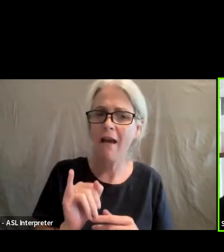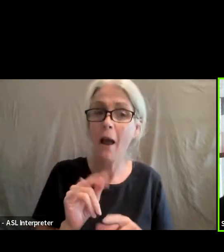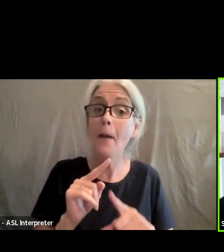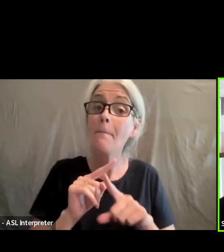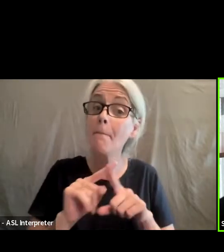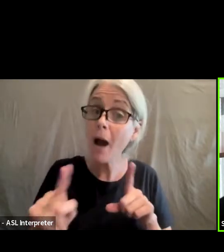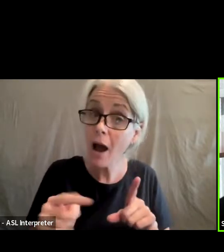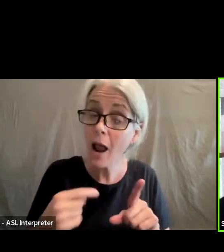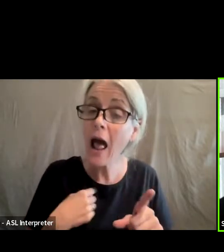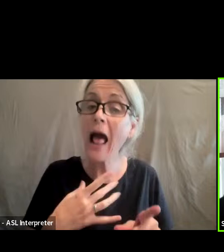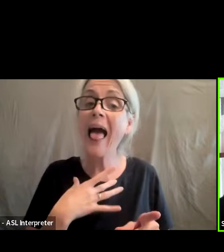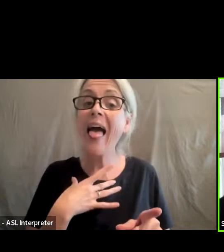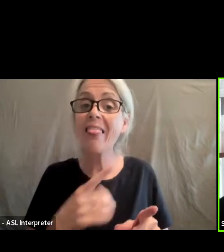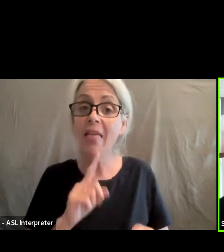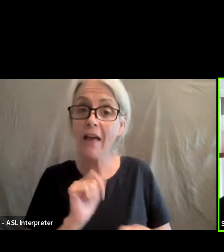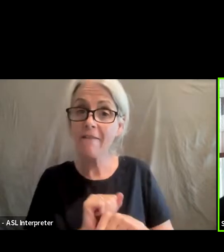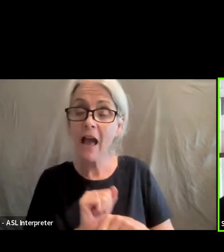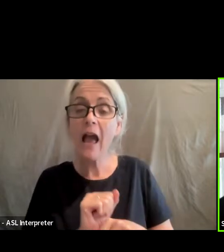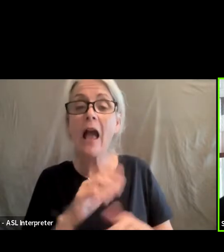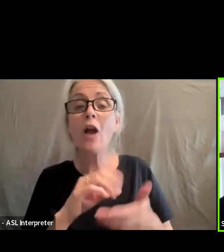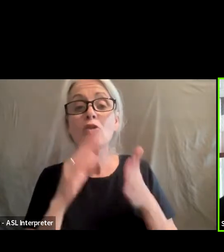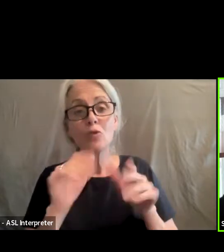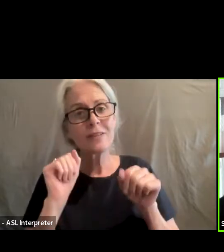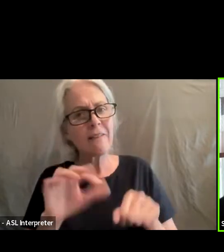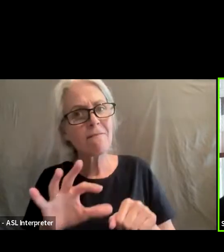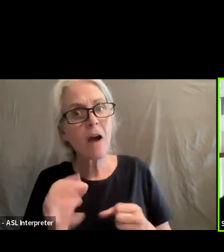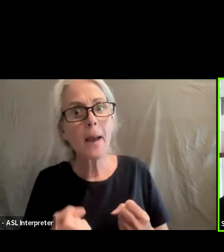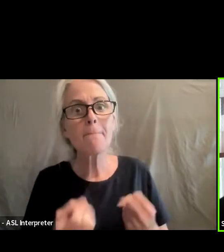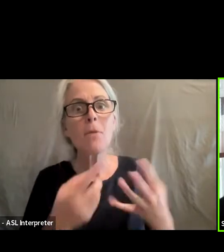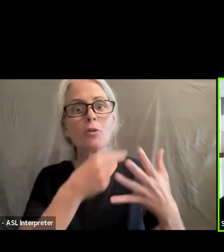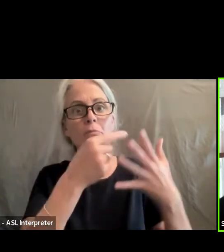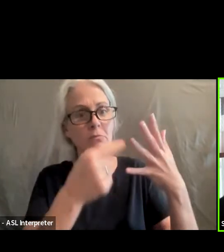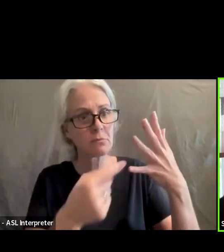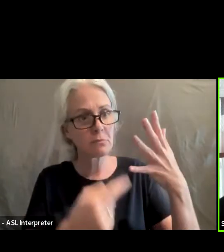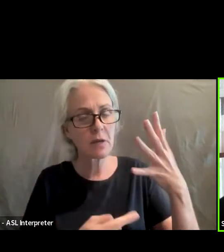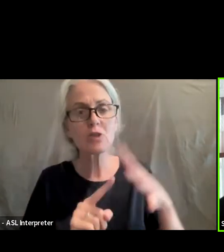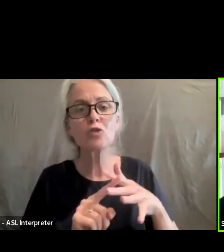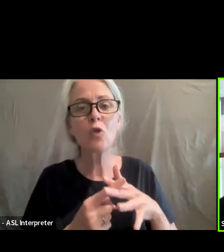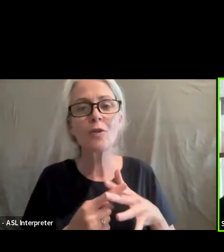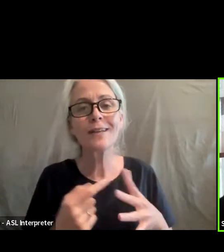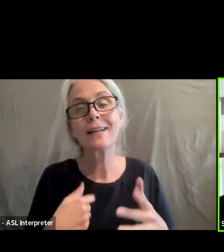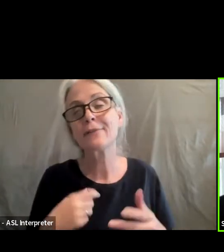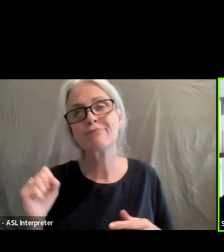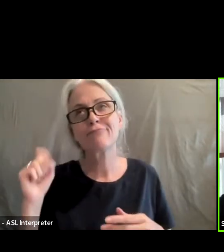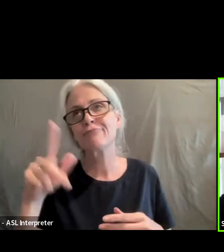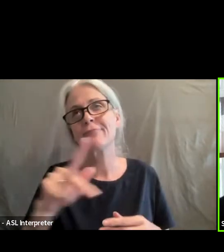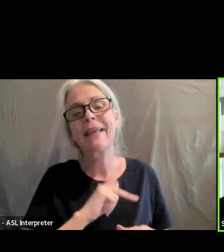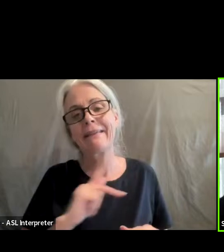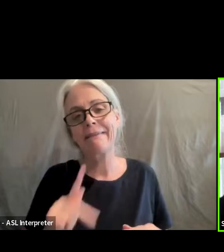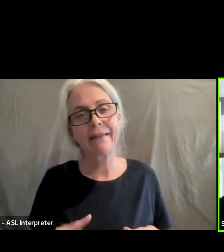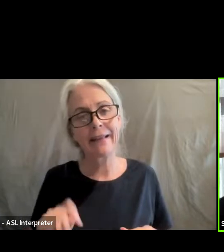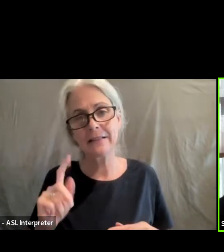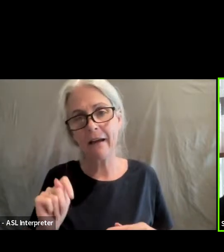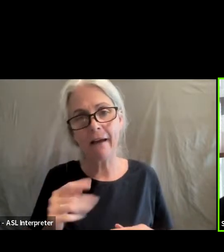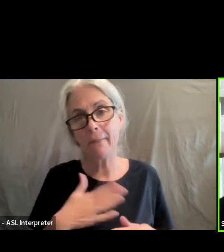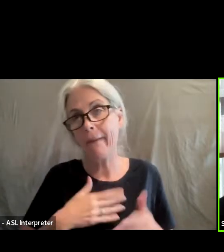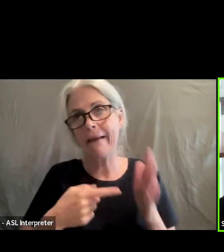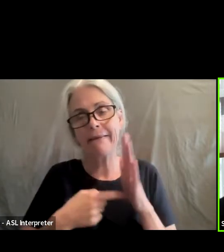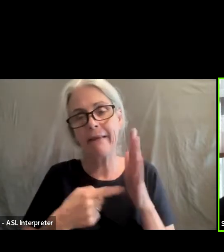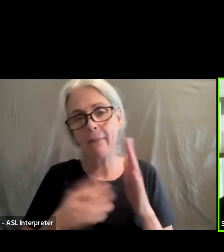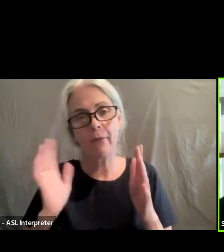like the fact that students can find multiple sources. And I just threw out King Tut because that was a report that I did as a